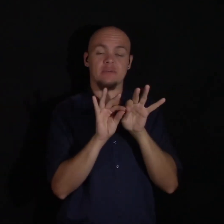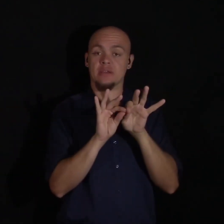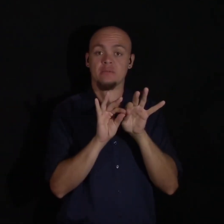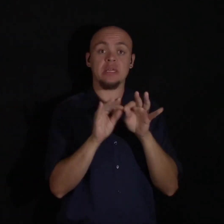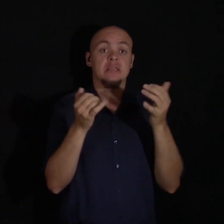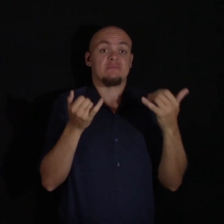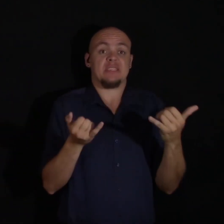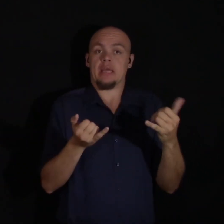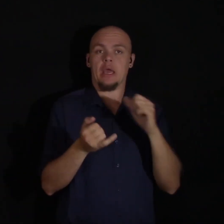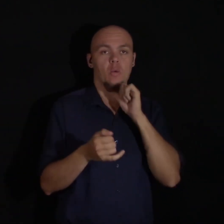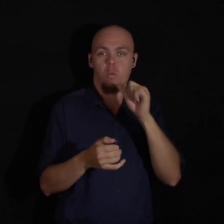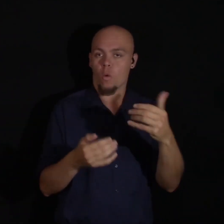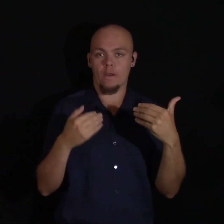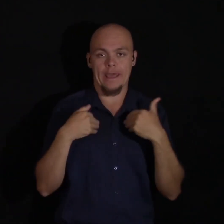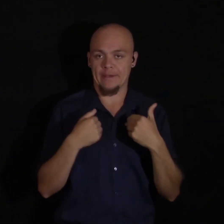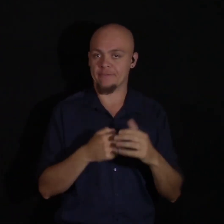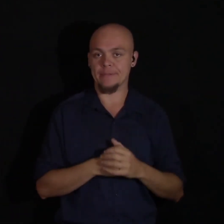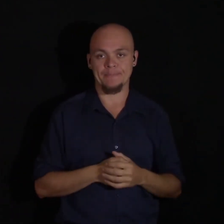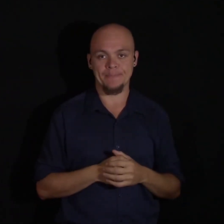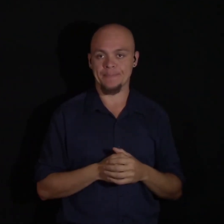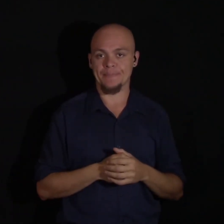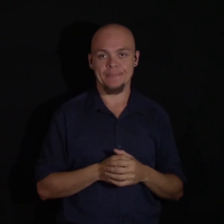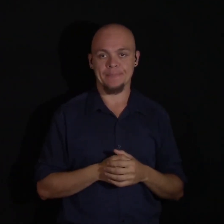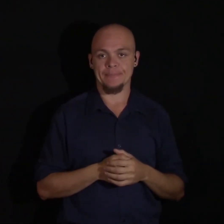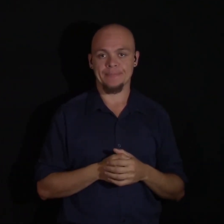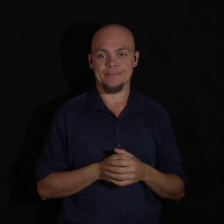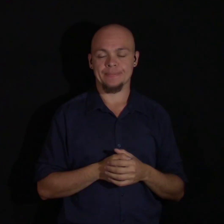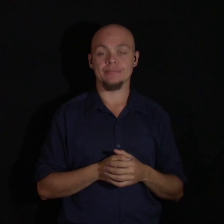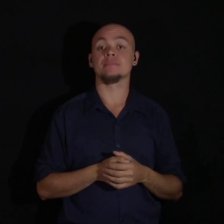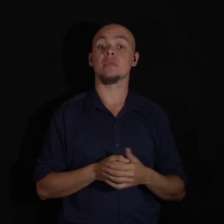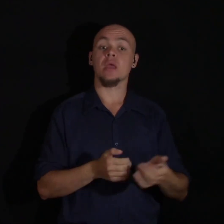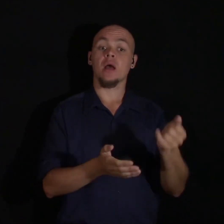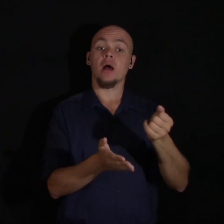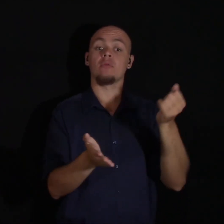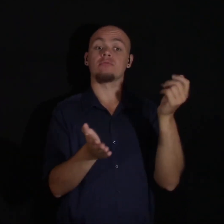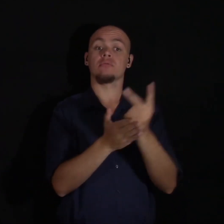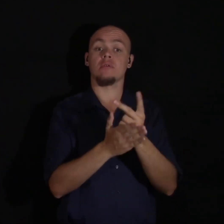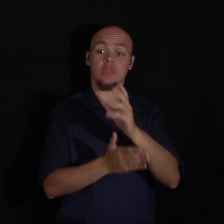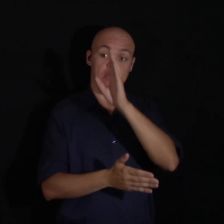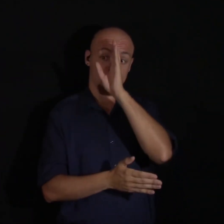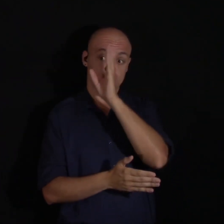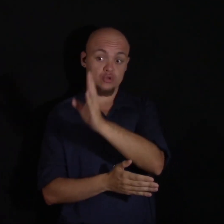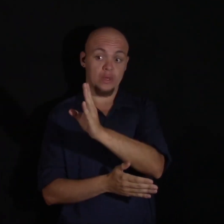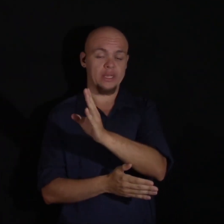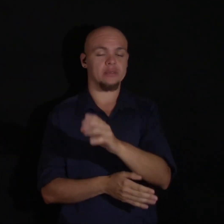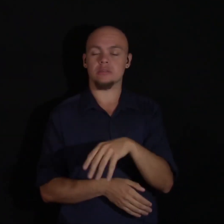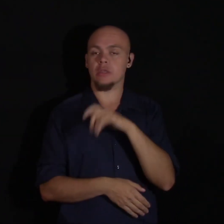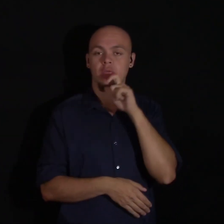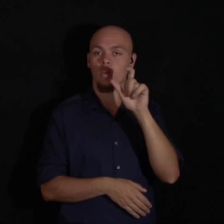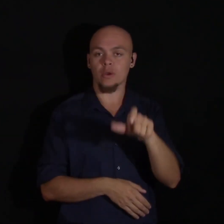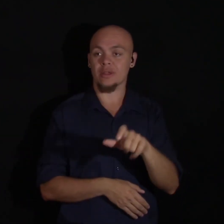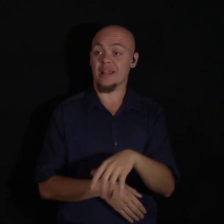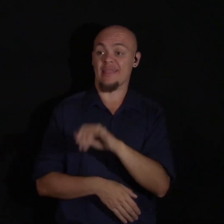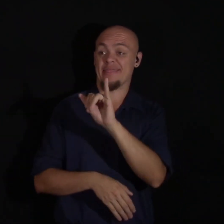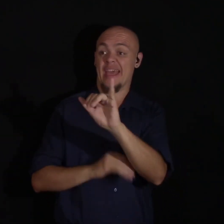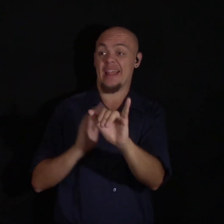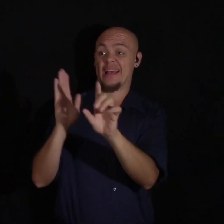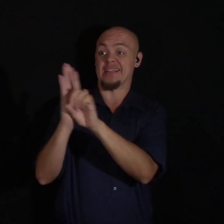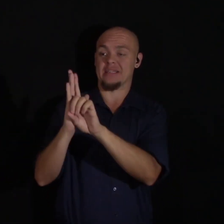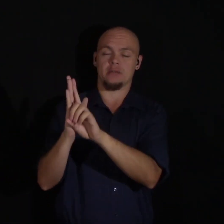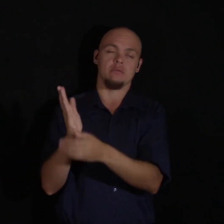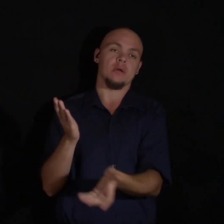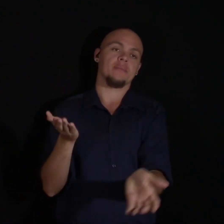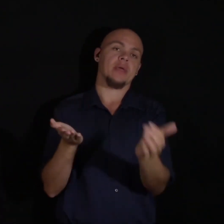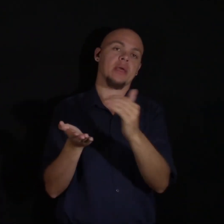has today, and nor will the need to affirm one's heterosexuality. That too will become